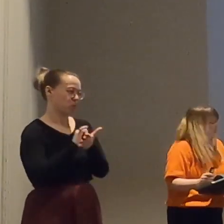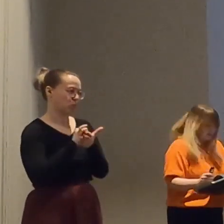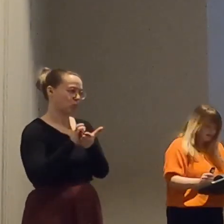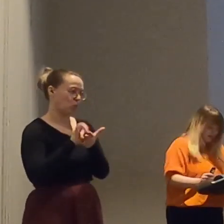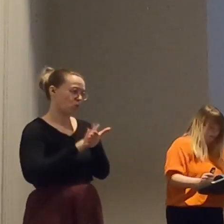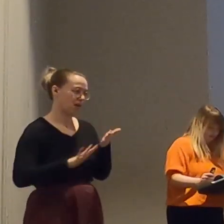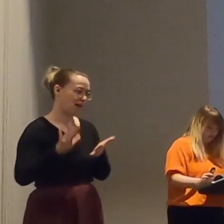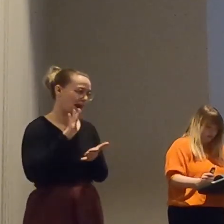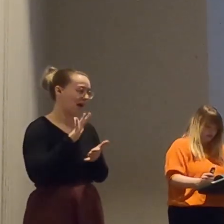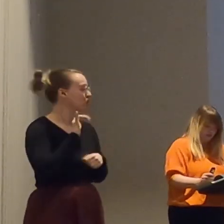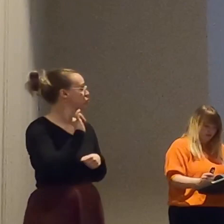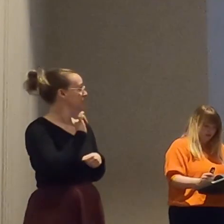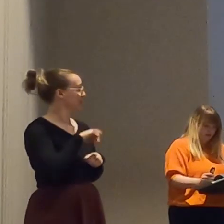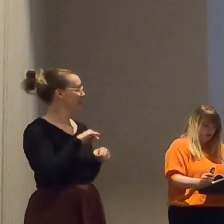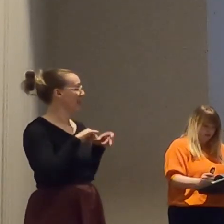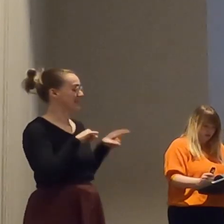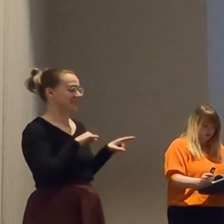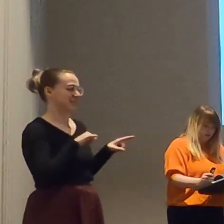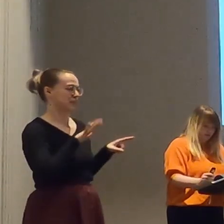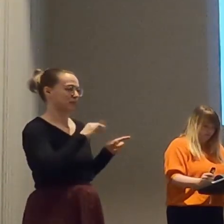other artworks on the left.